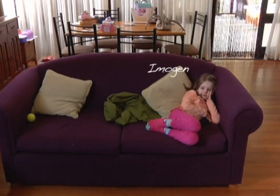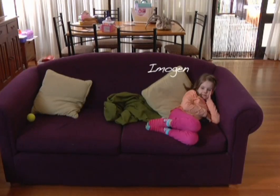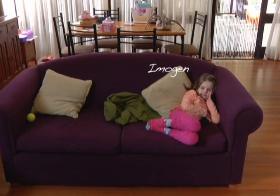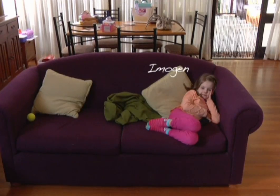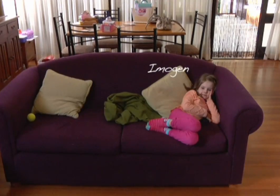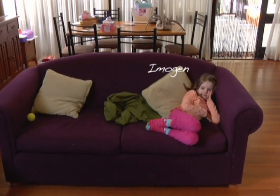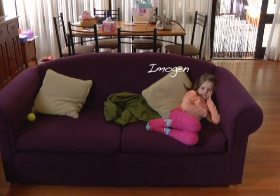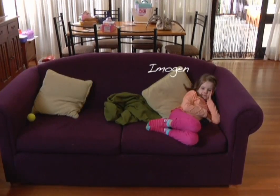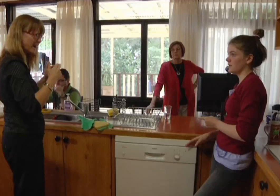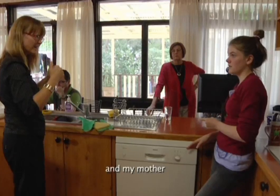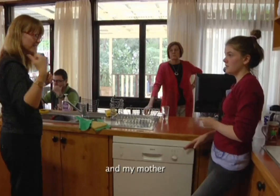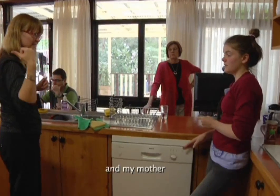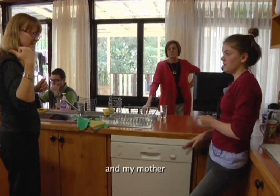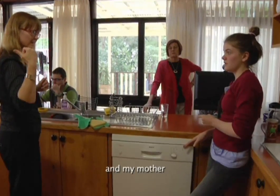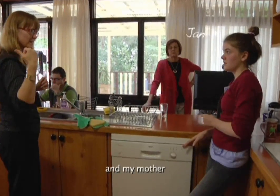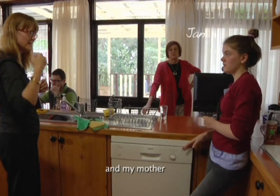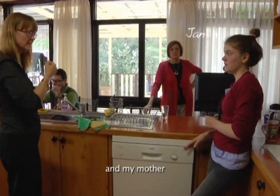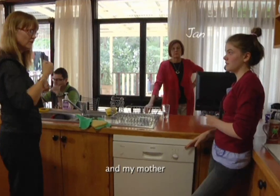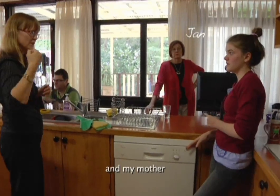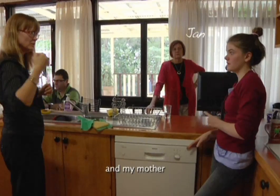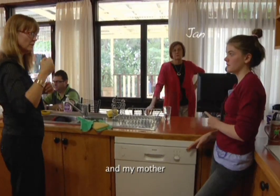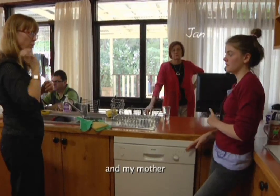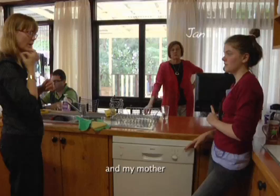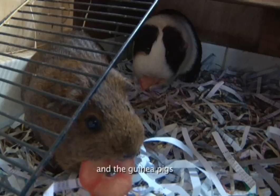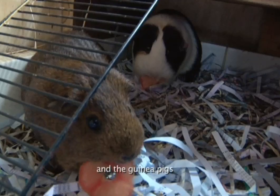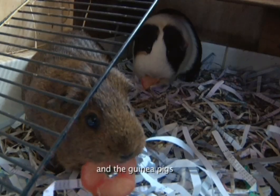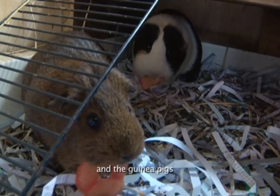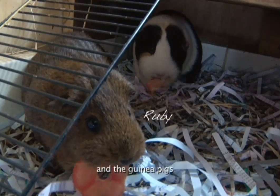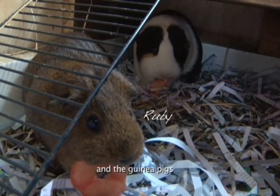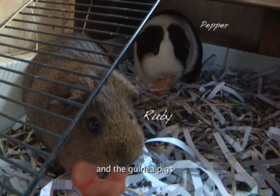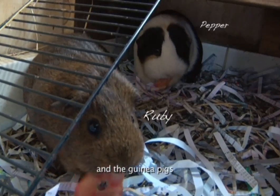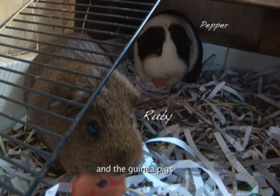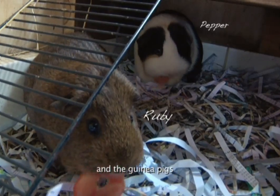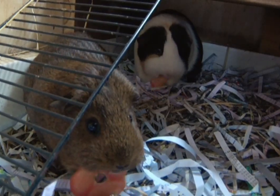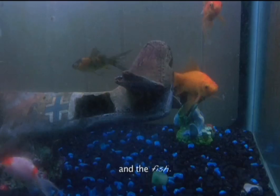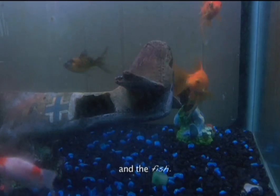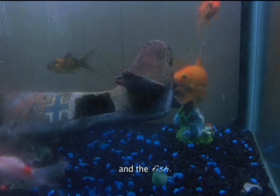Imogen, and my mother Jan, and the guinea pigs Ruby and Pepper, and the fish.